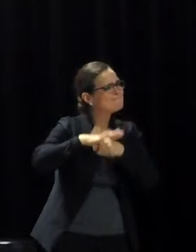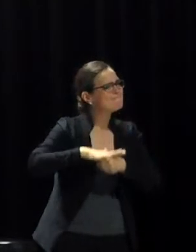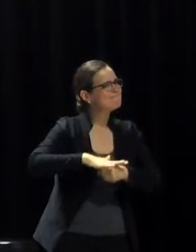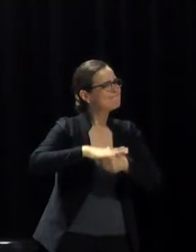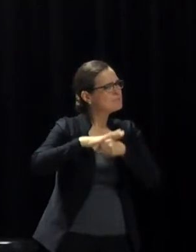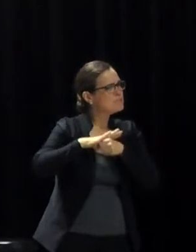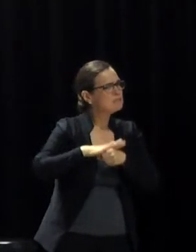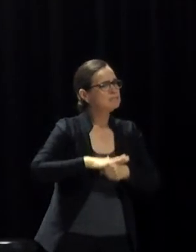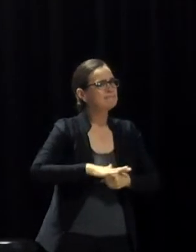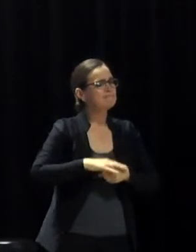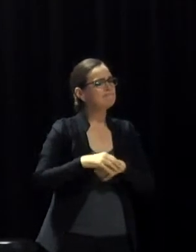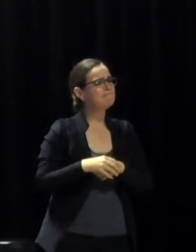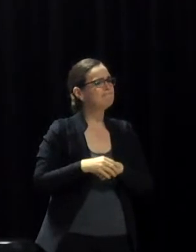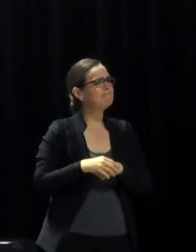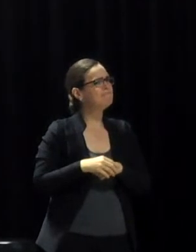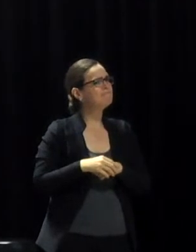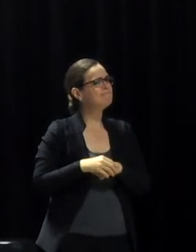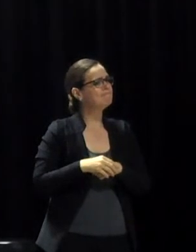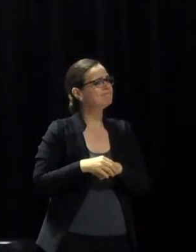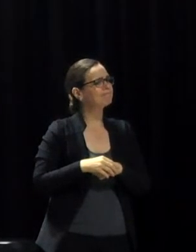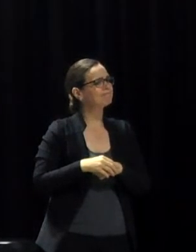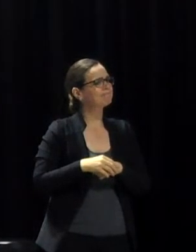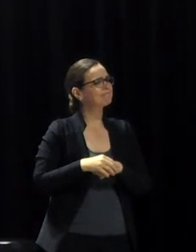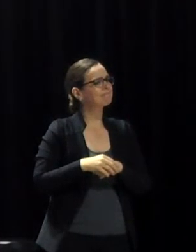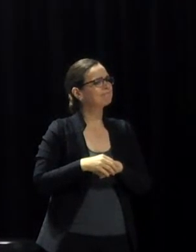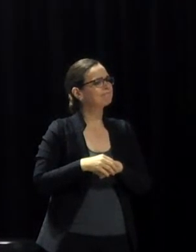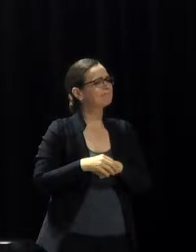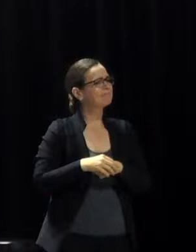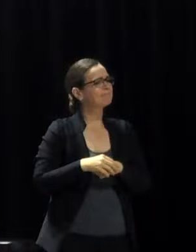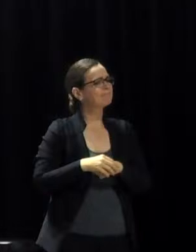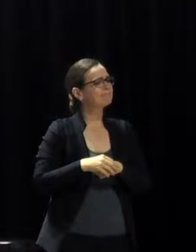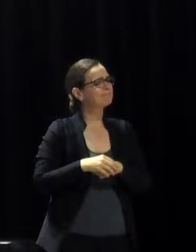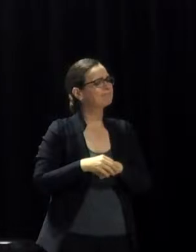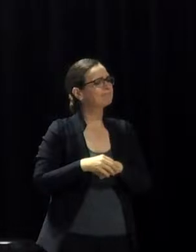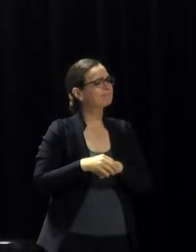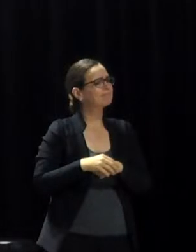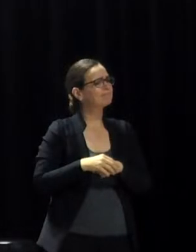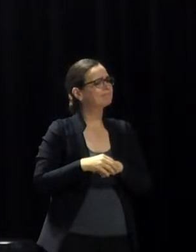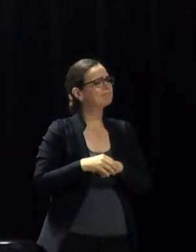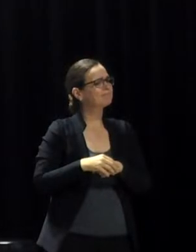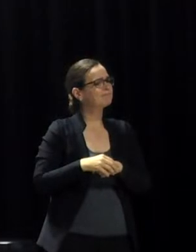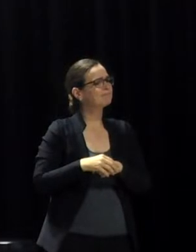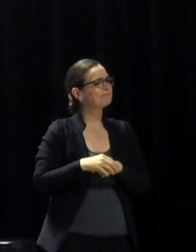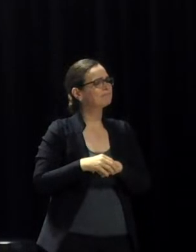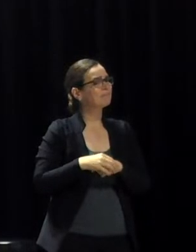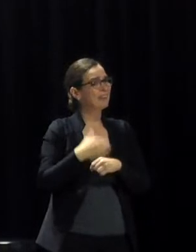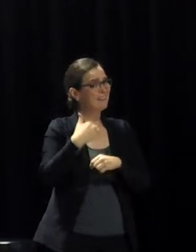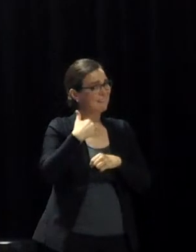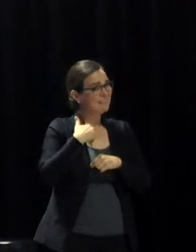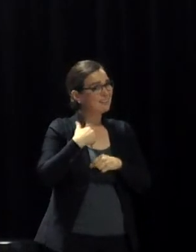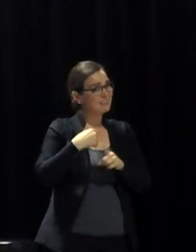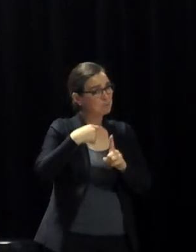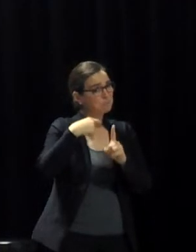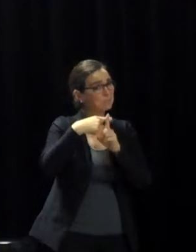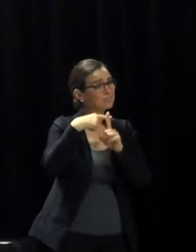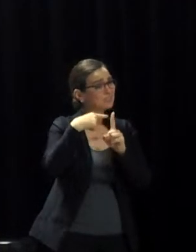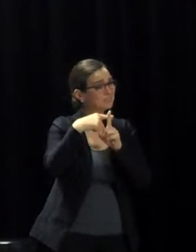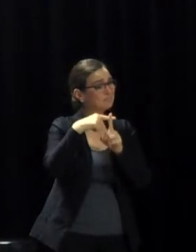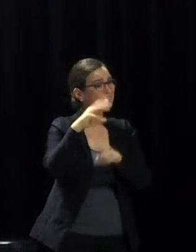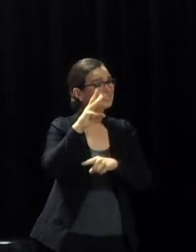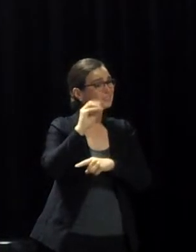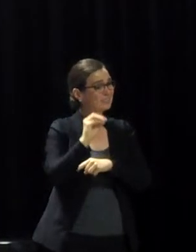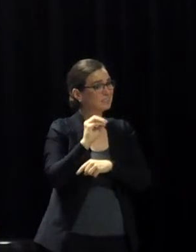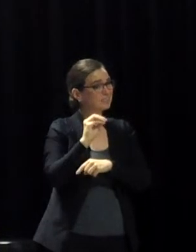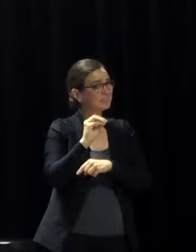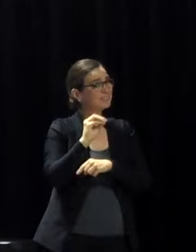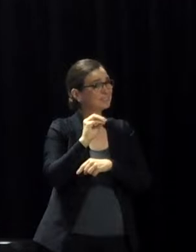with cases in the 60s a couple days, in the 50s a couple days. And I think yesterday we had it in the 30s,